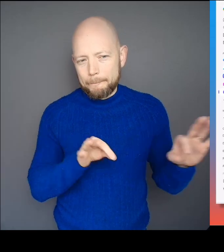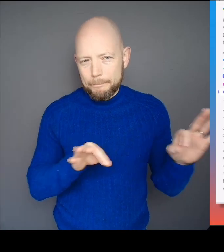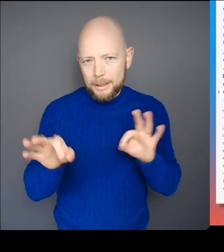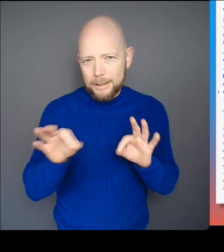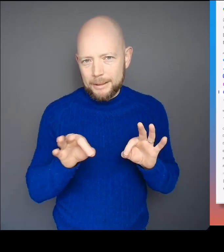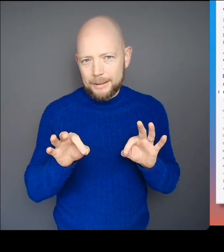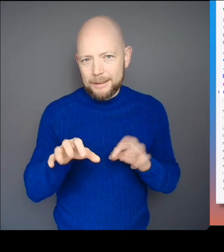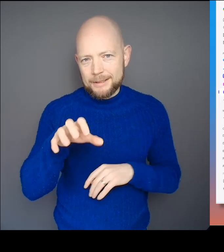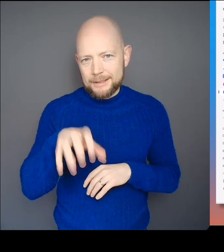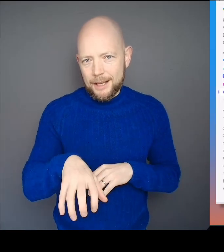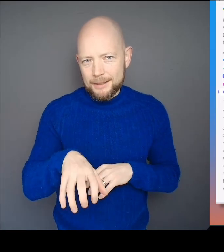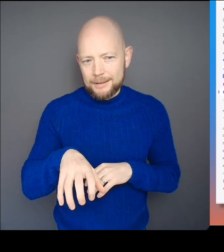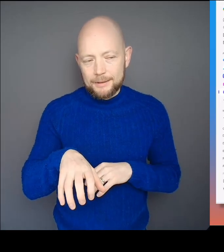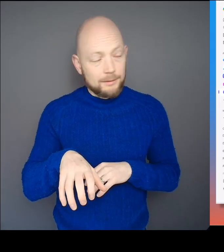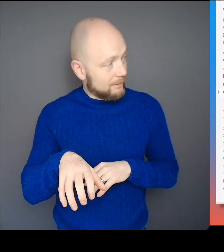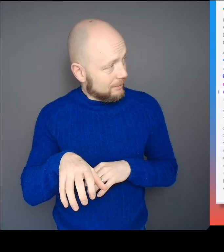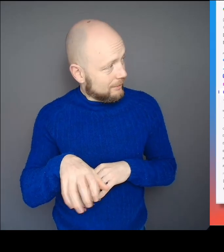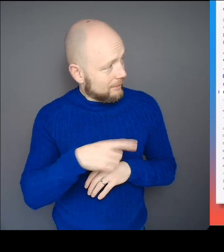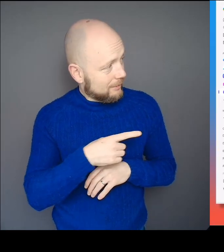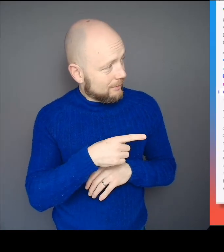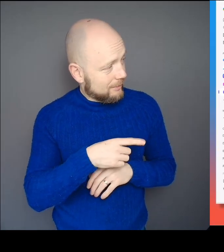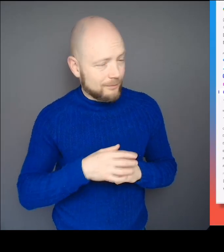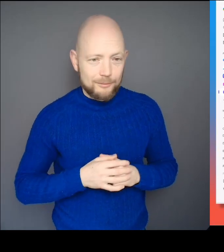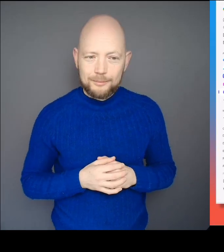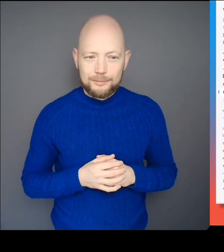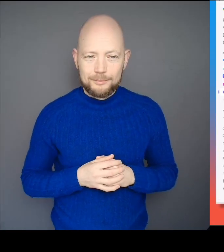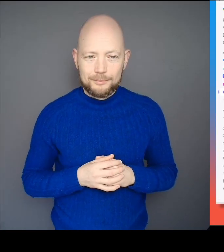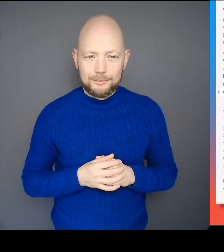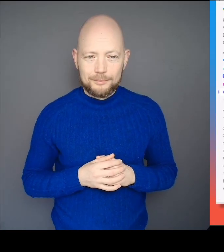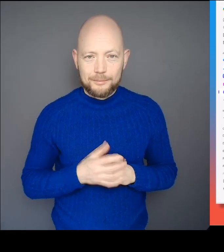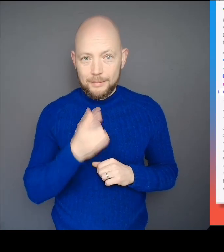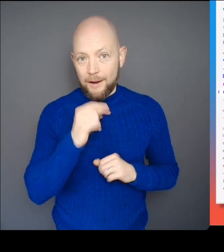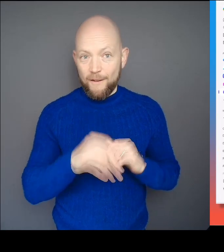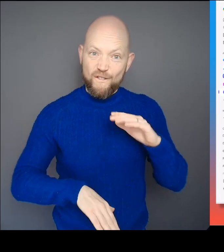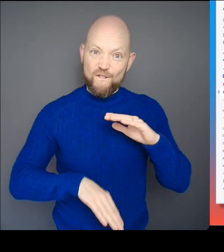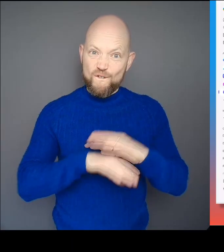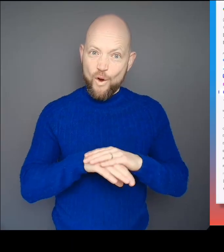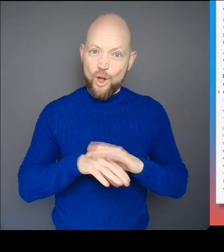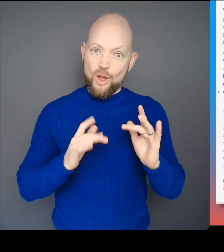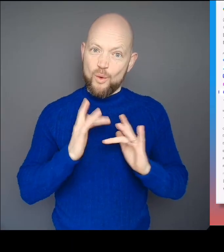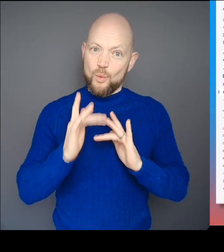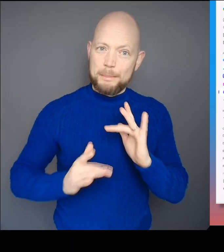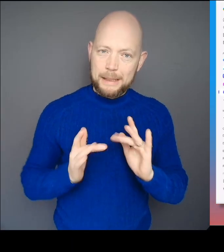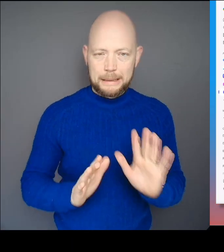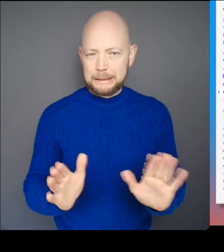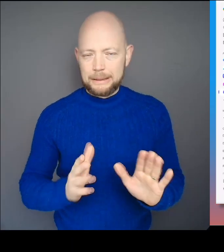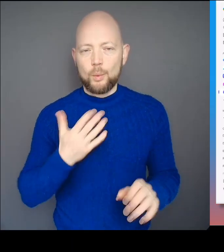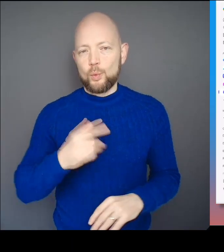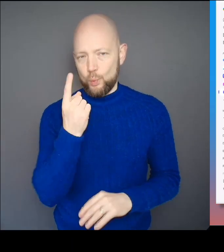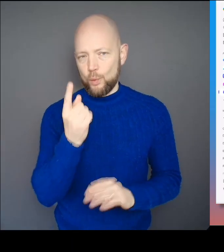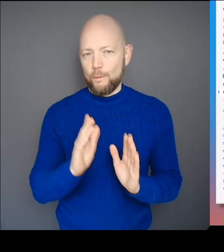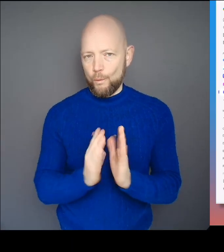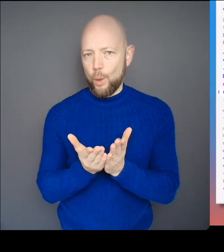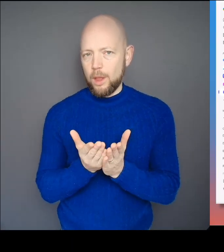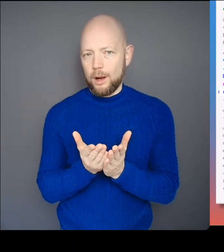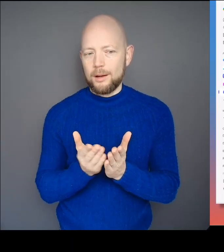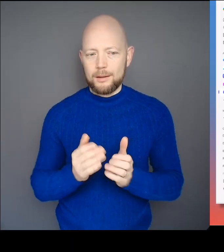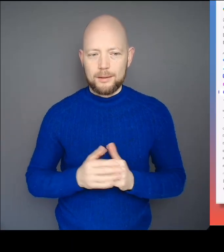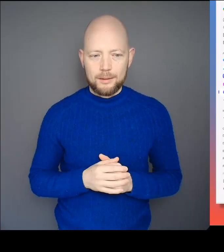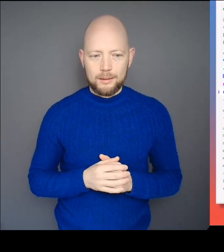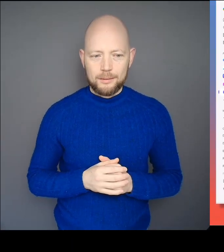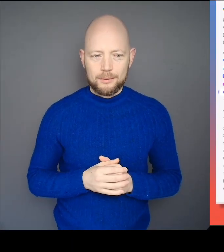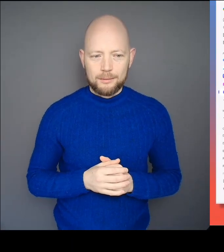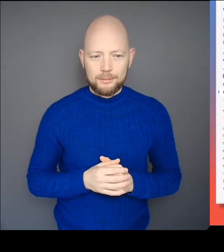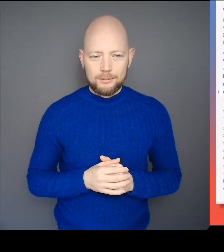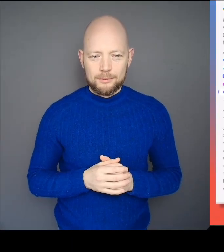come in and choose a SharePoint site, but this will give me the whole site, which is not what I want. I just want that